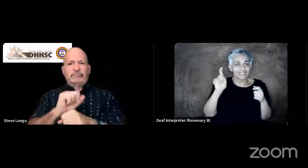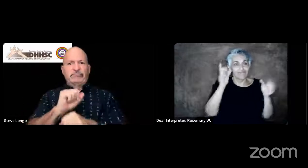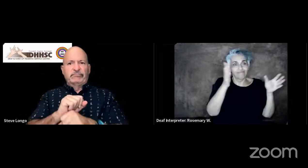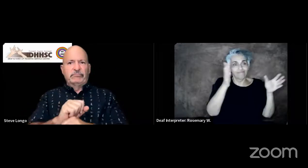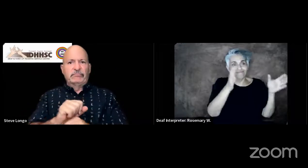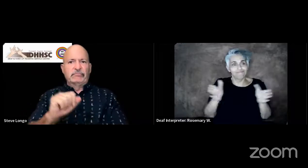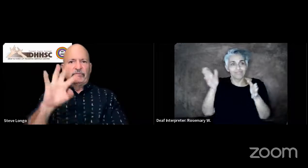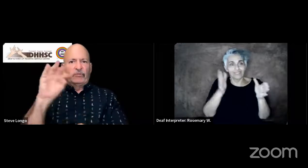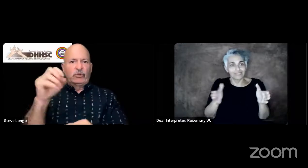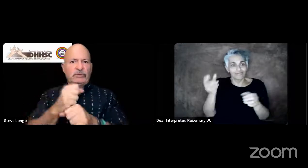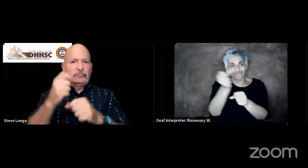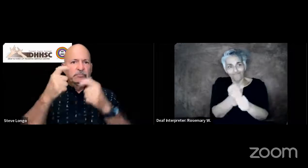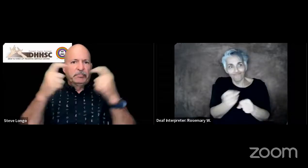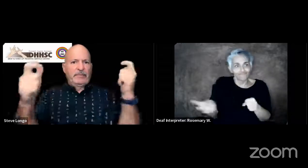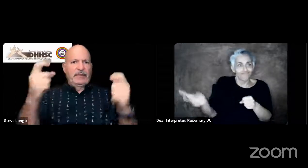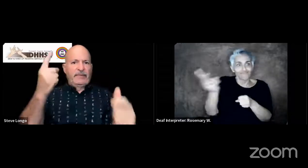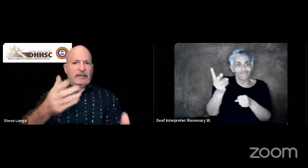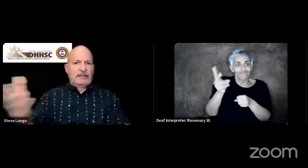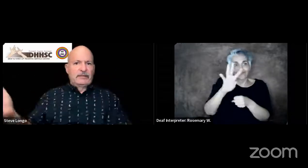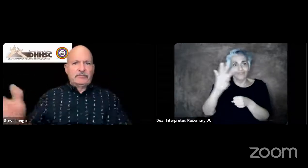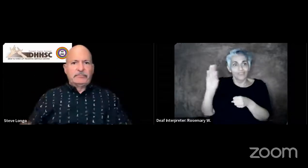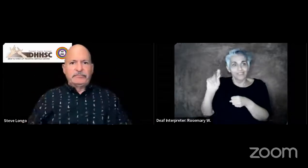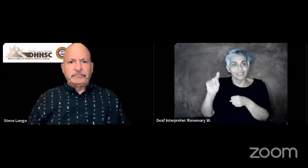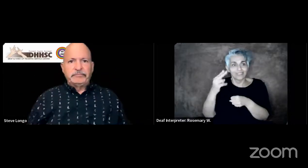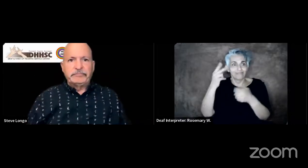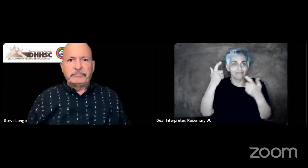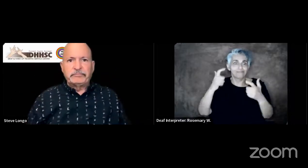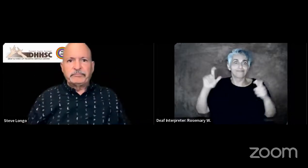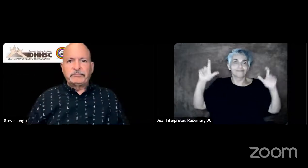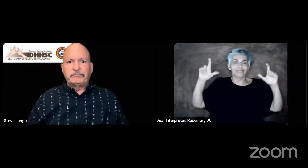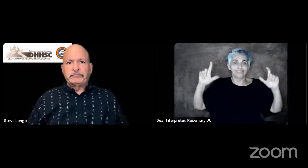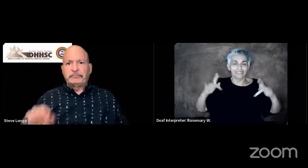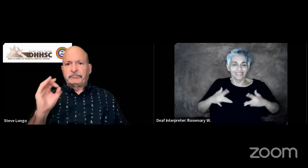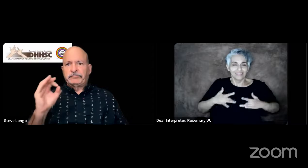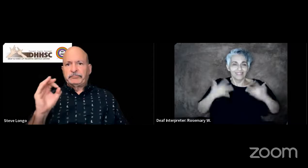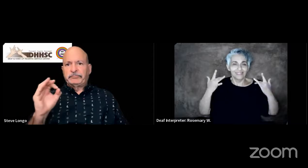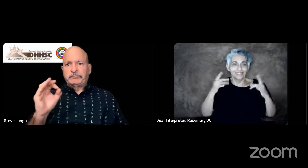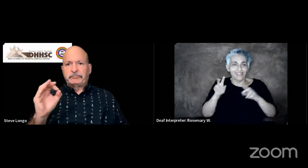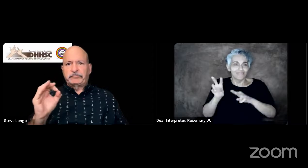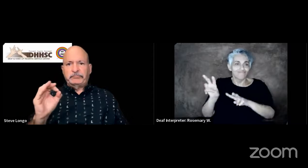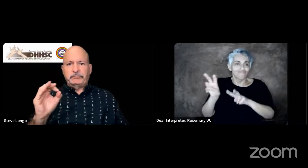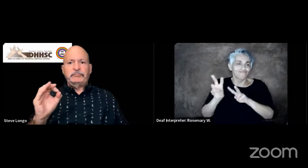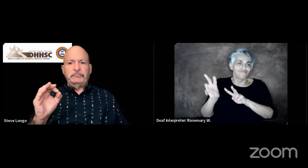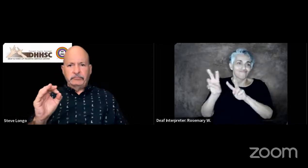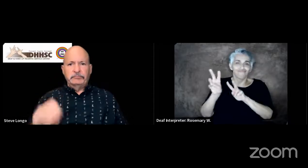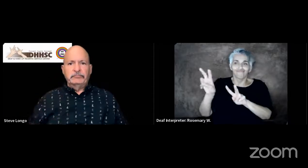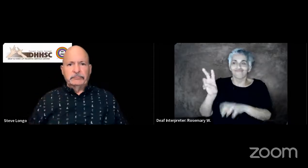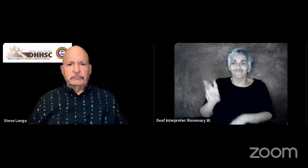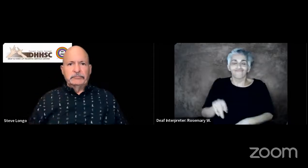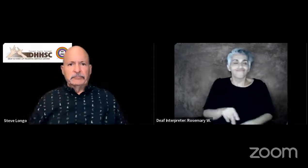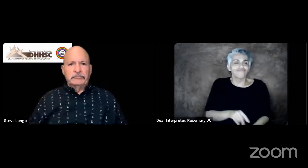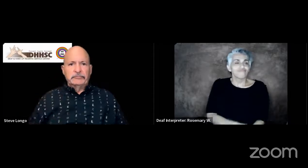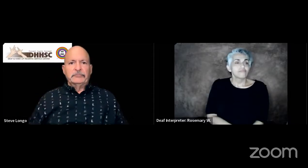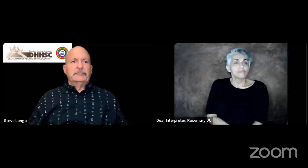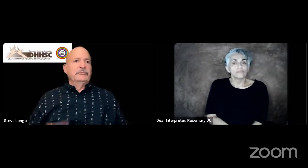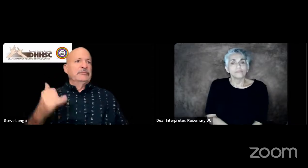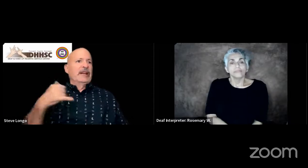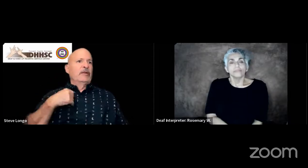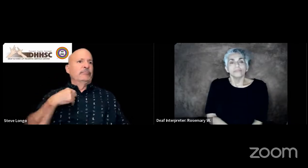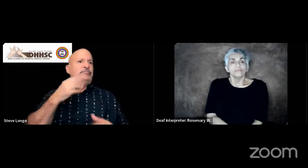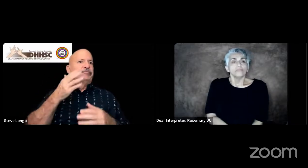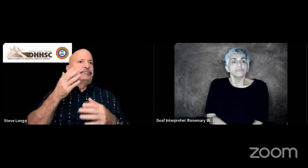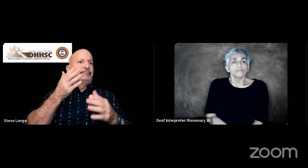year celebration, which is in 2 years. And we will definitely want to be planning for that event.